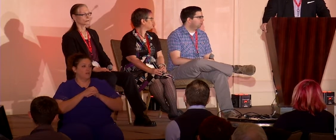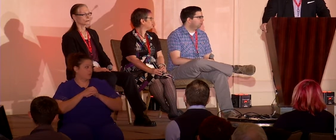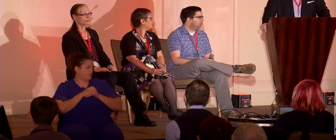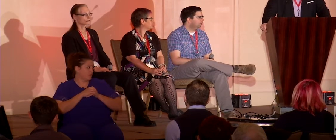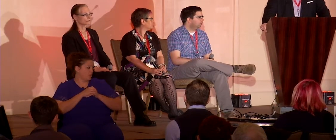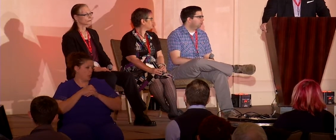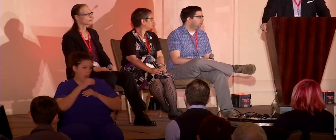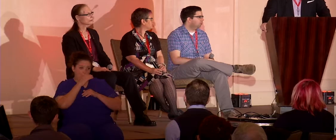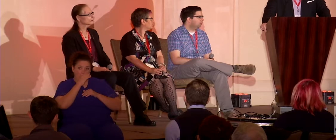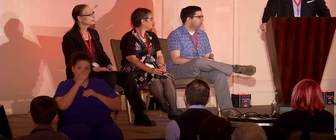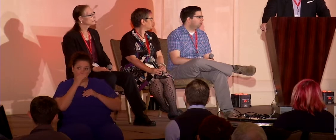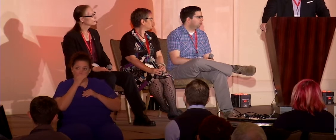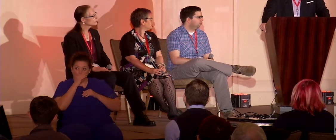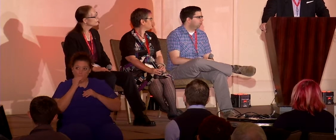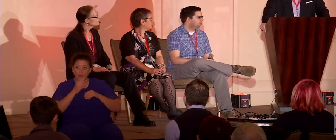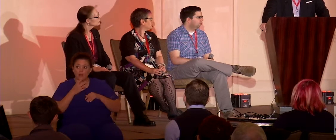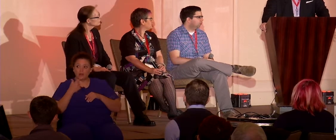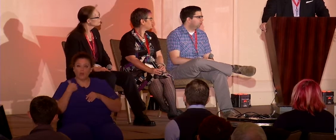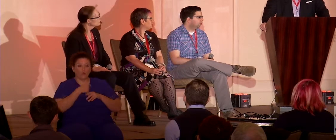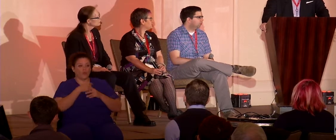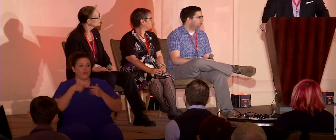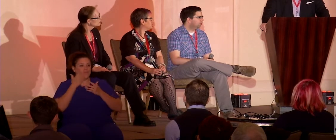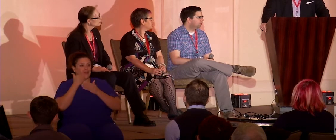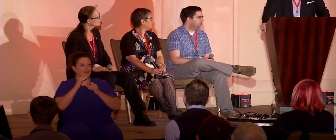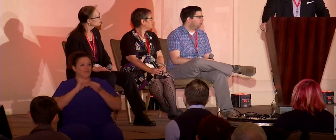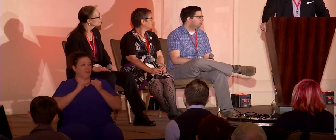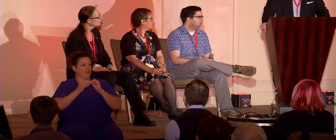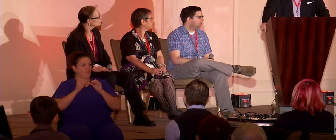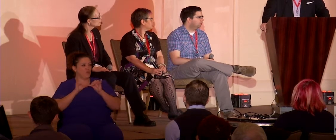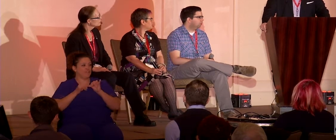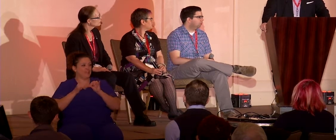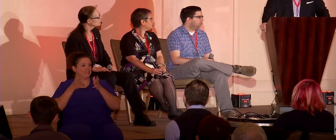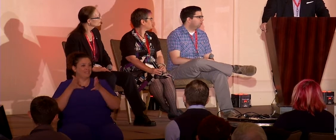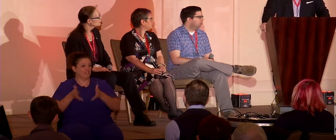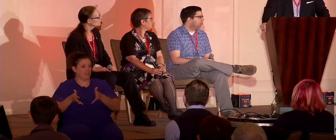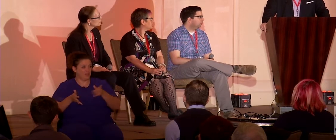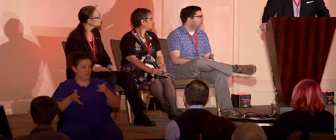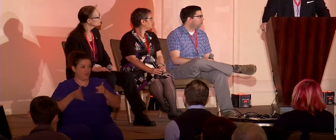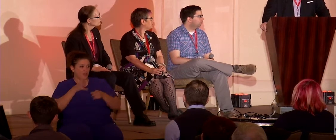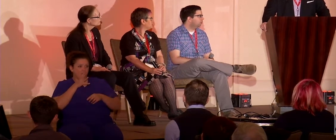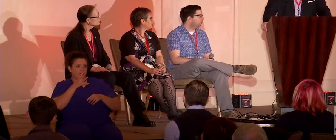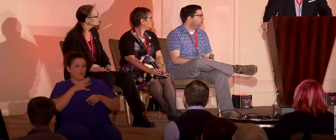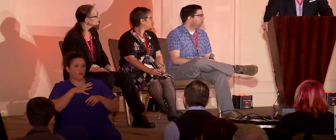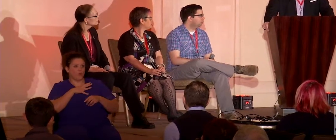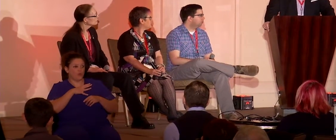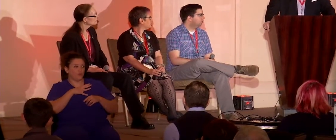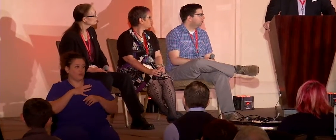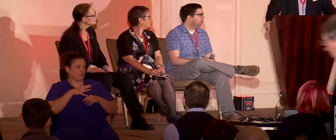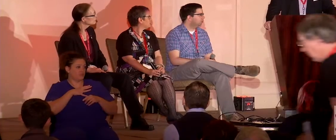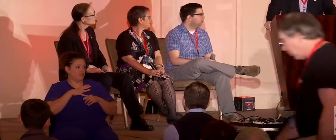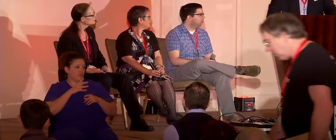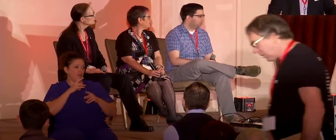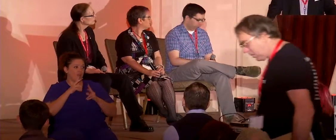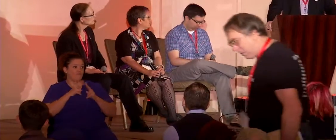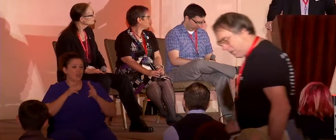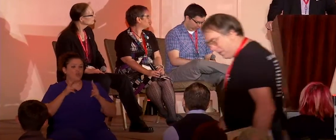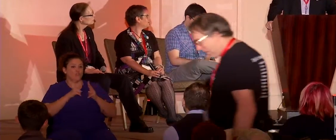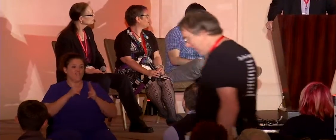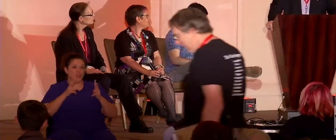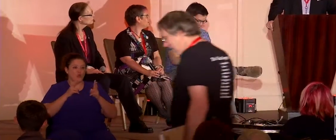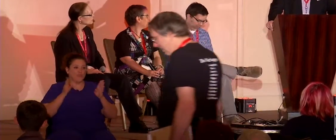there. We have a limited number of sizes left. And the women's run ridiculously small, so I